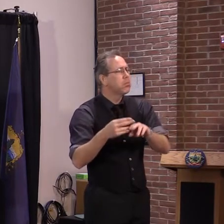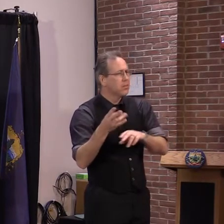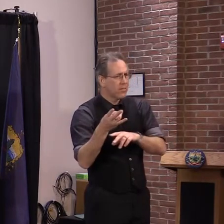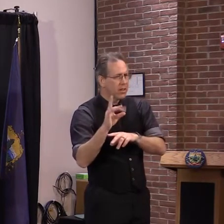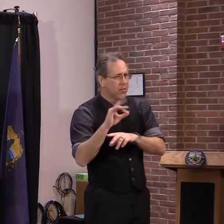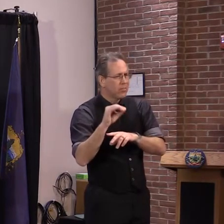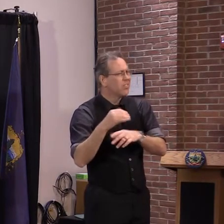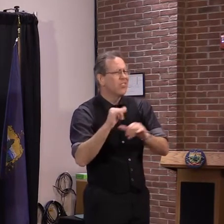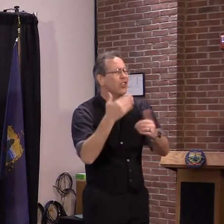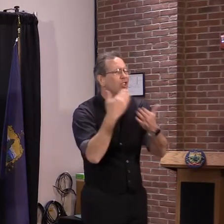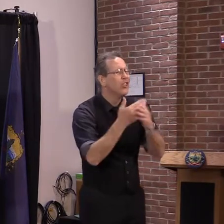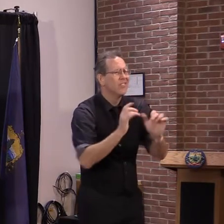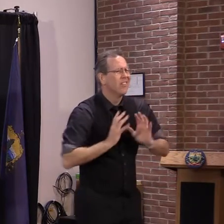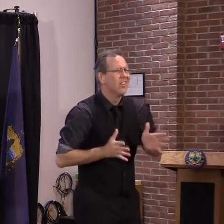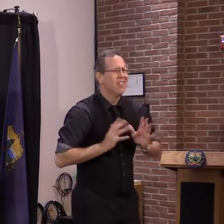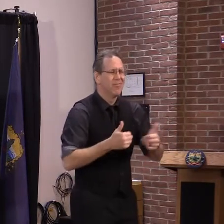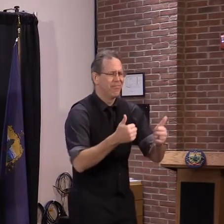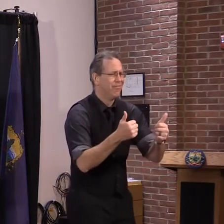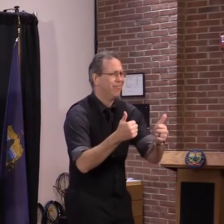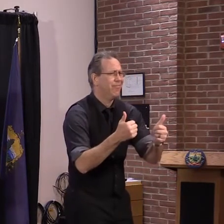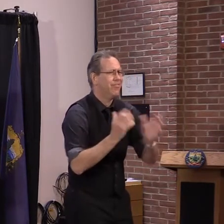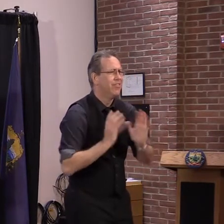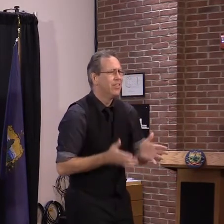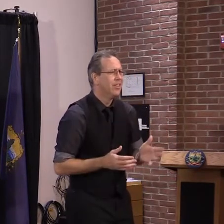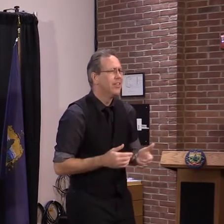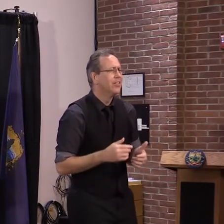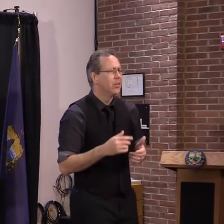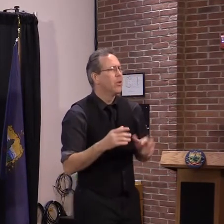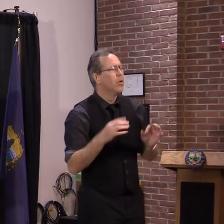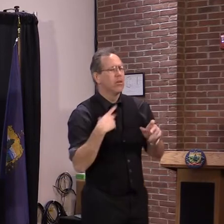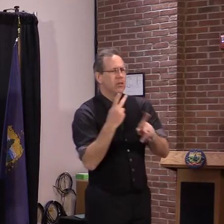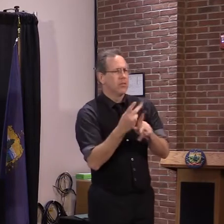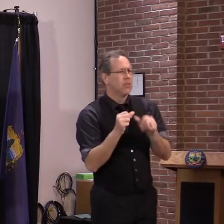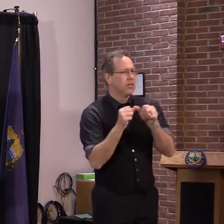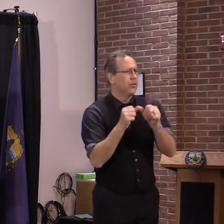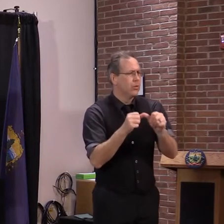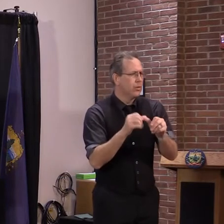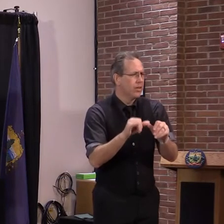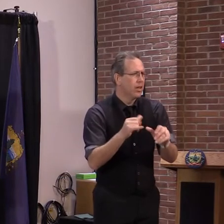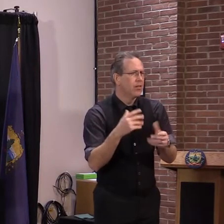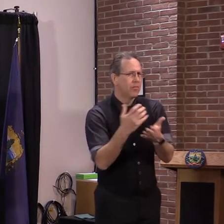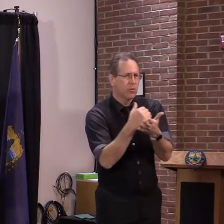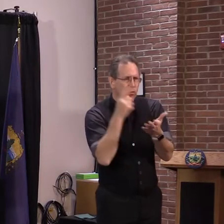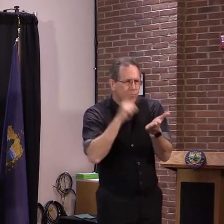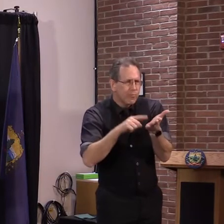So they're going to continue to collect the data.